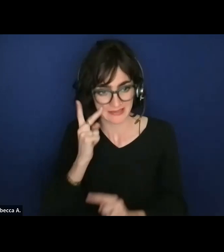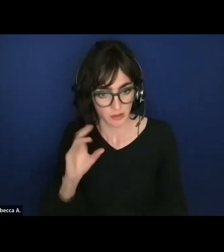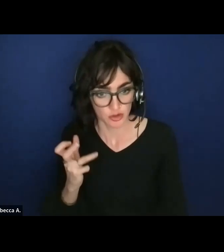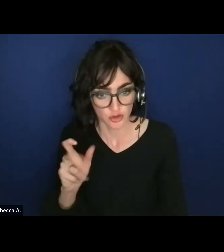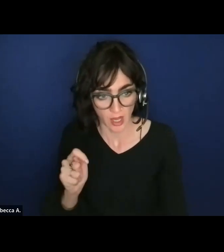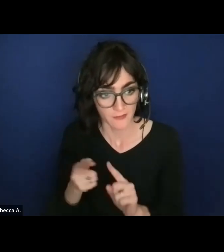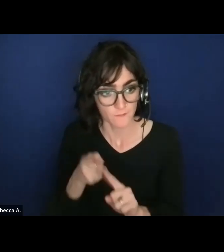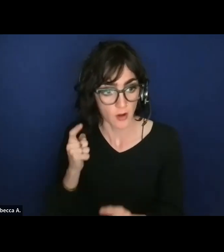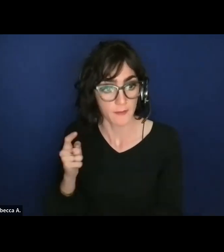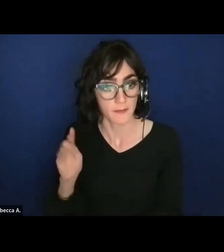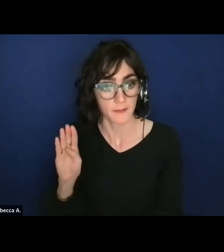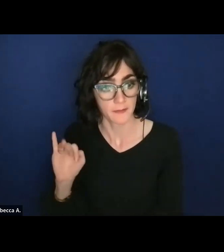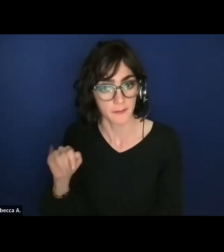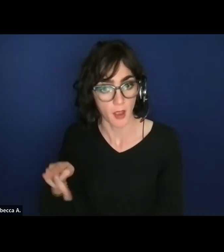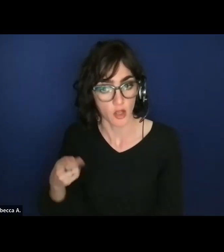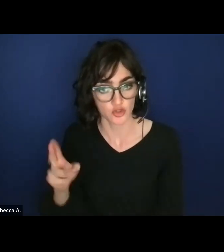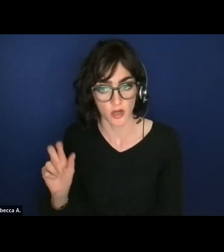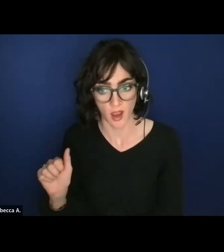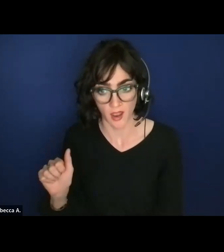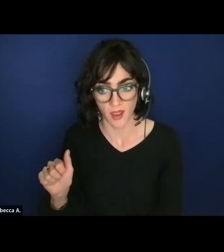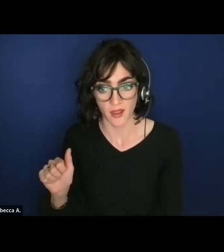from Vipasha that I think sort of nicely.